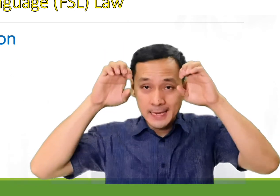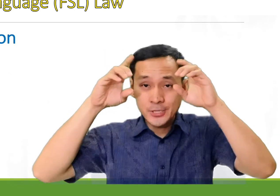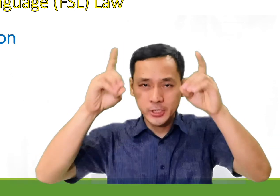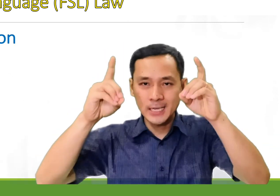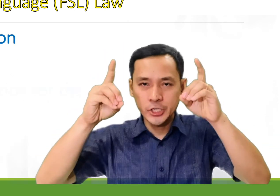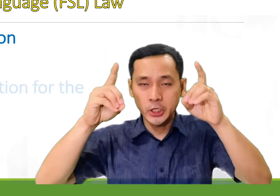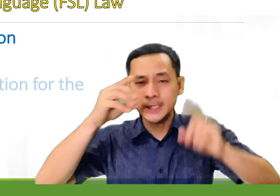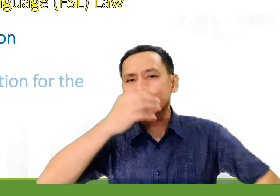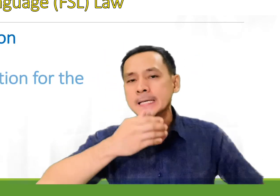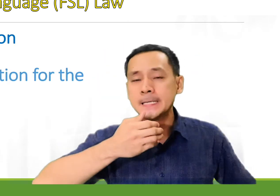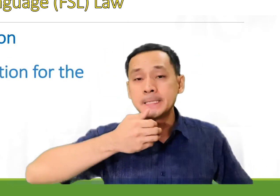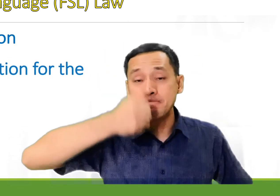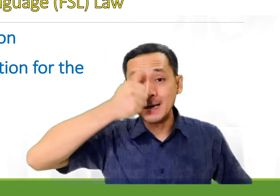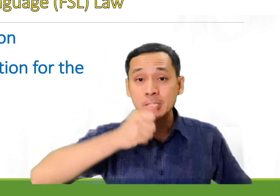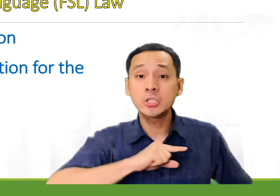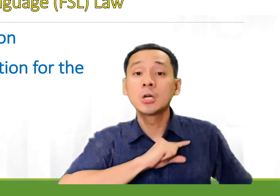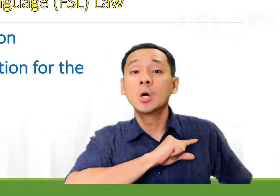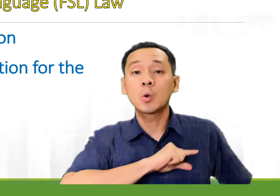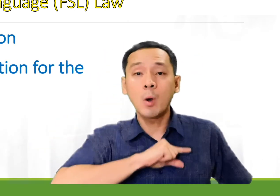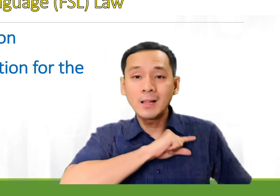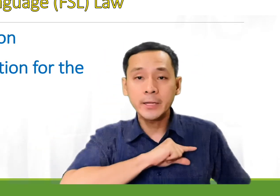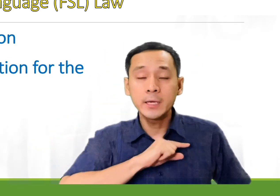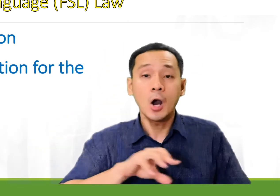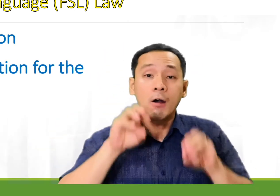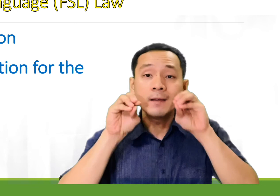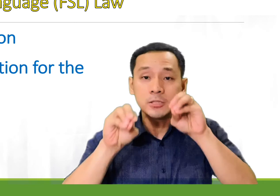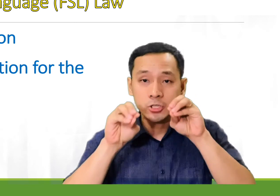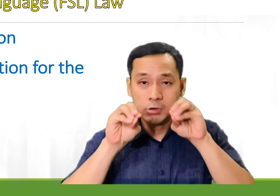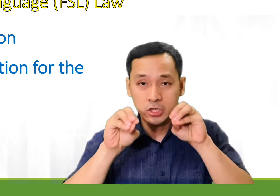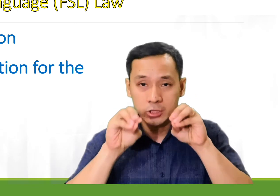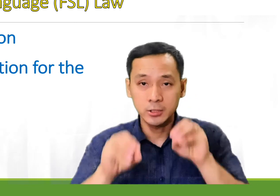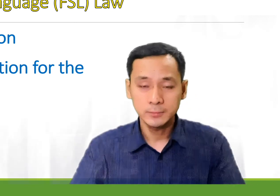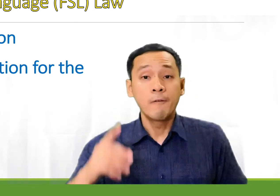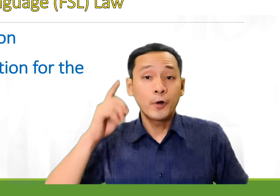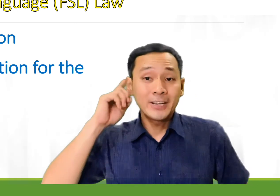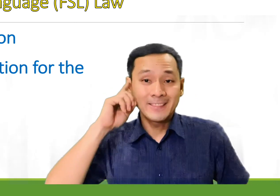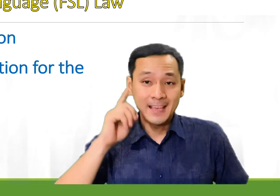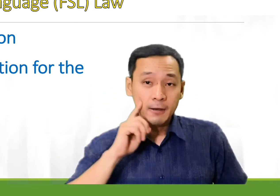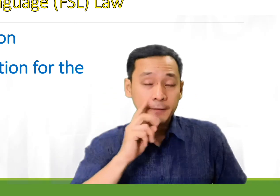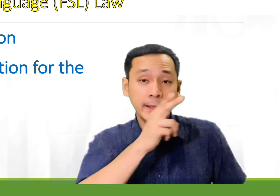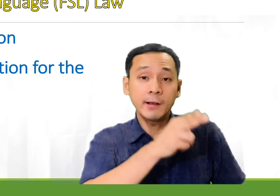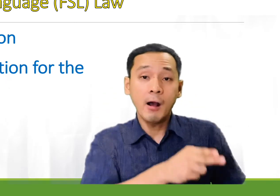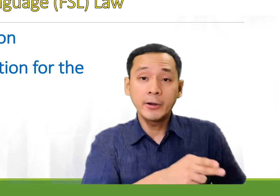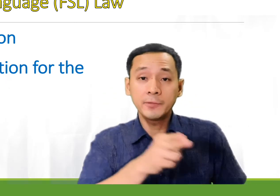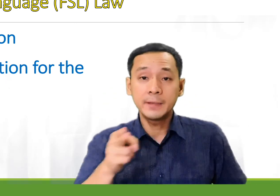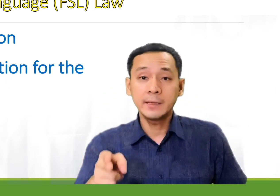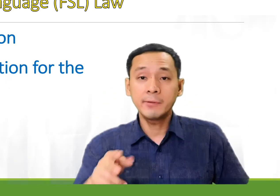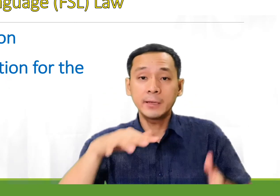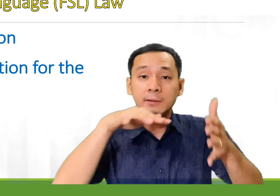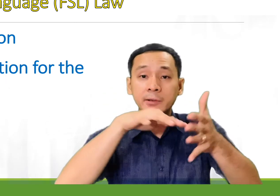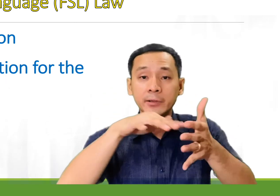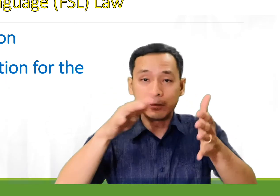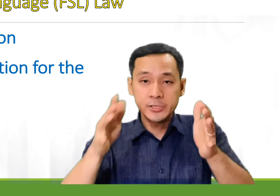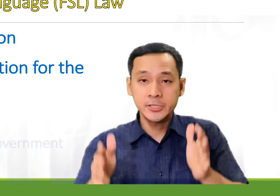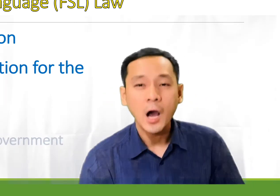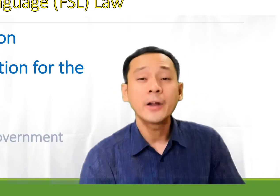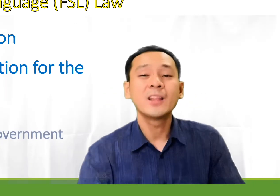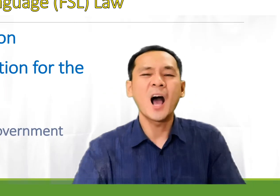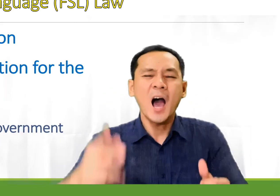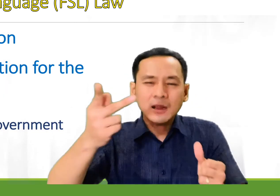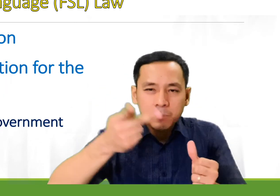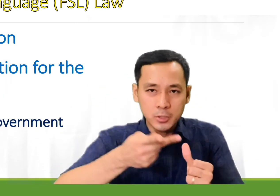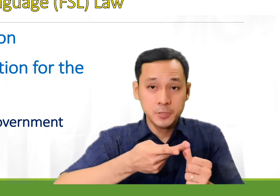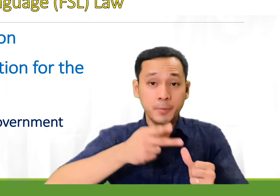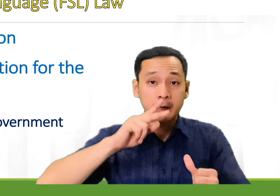inclusive education and the best quality of instruction for the deaf and hard of hearing learners are